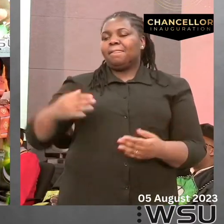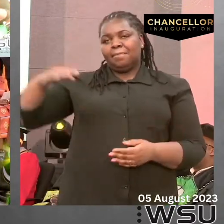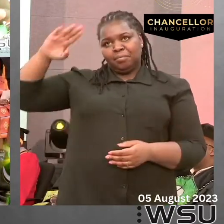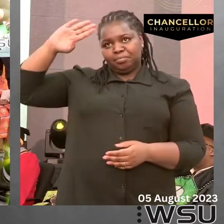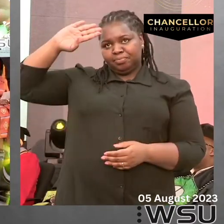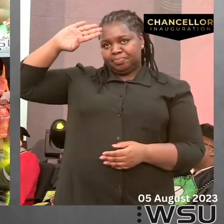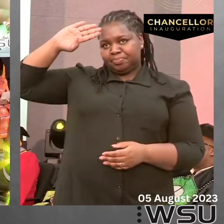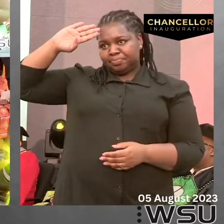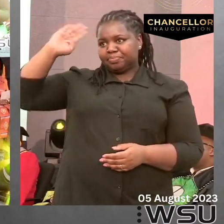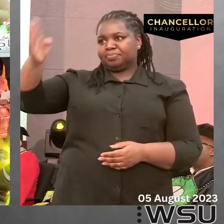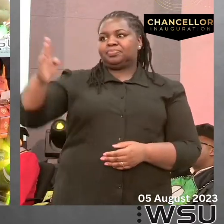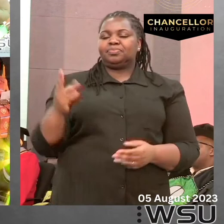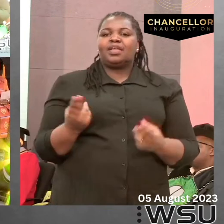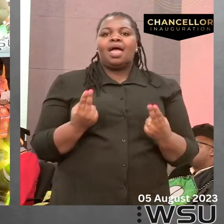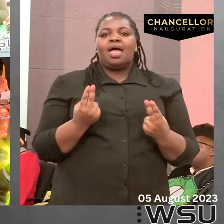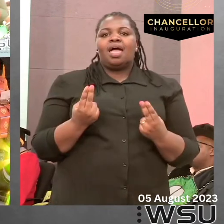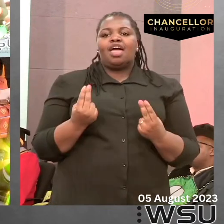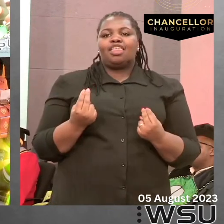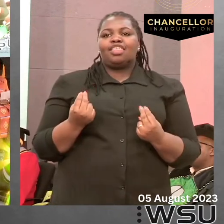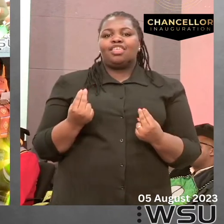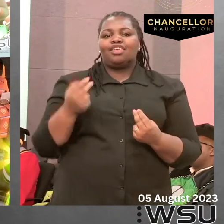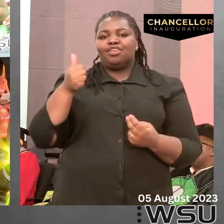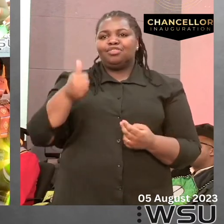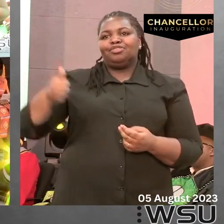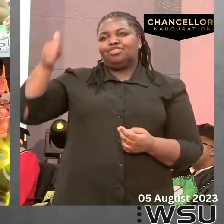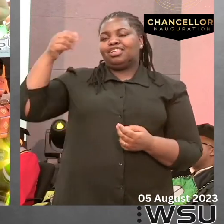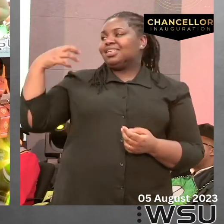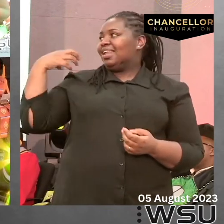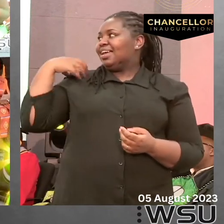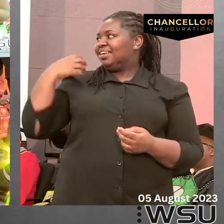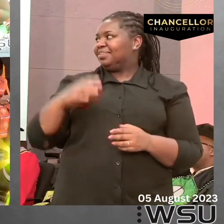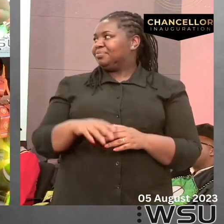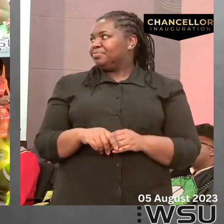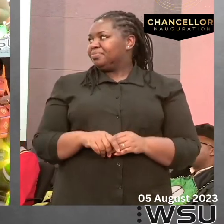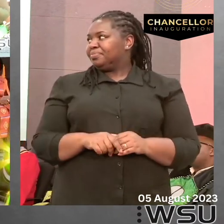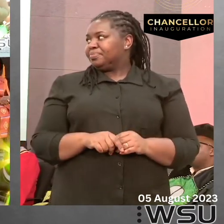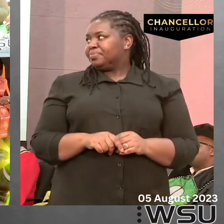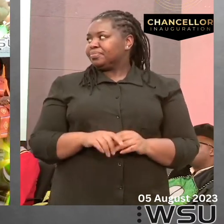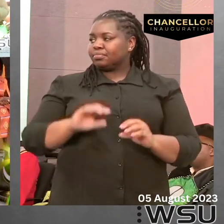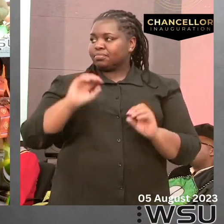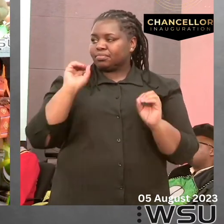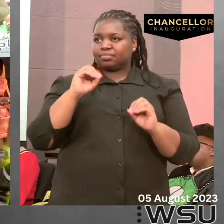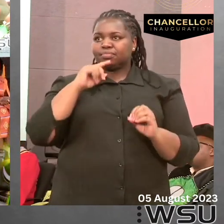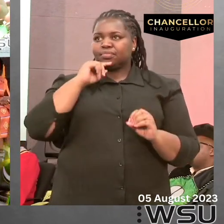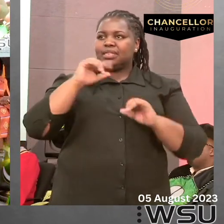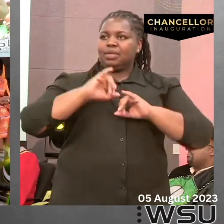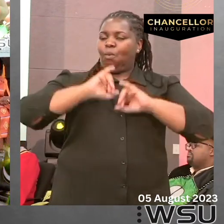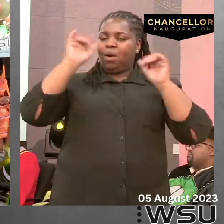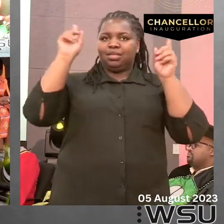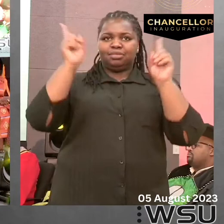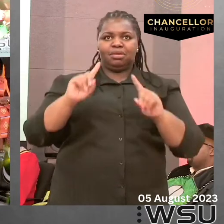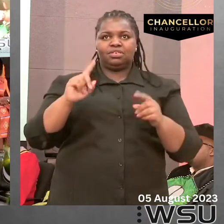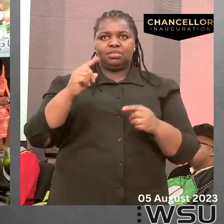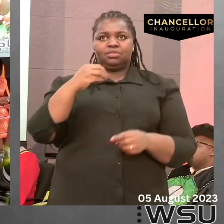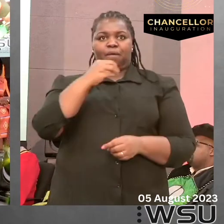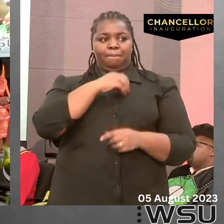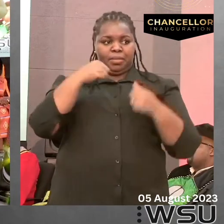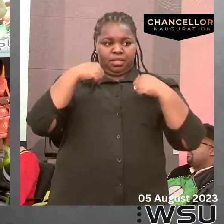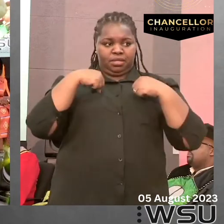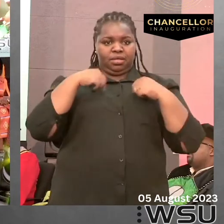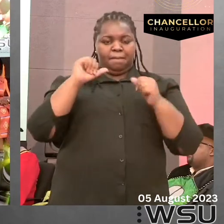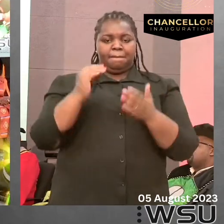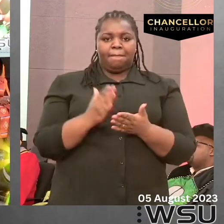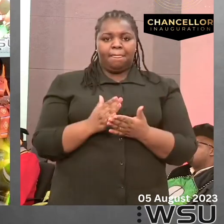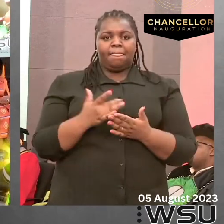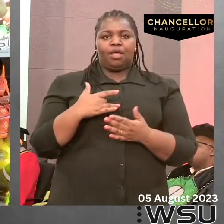saluting your new chancellor. There's nothing that is very special to me than to address